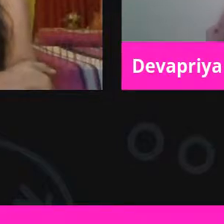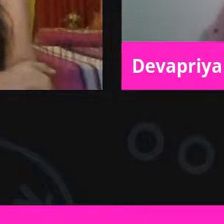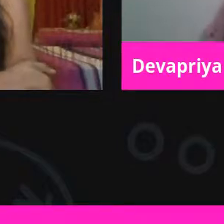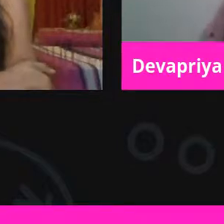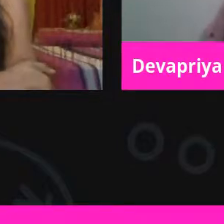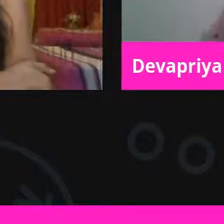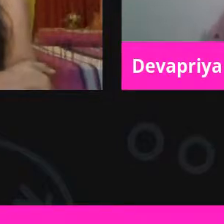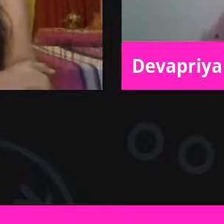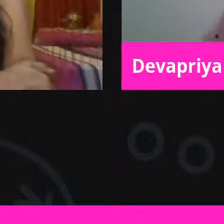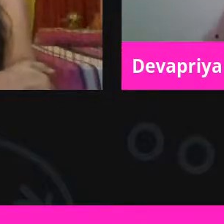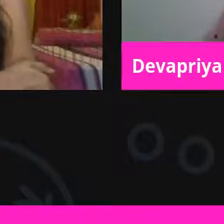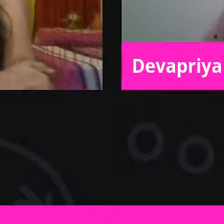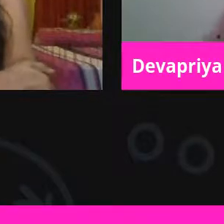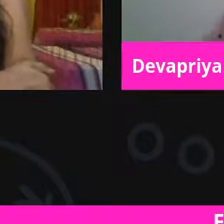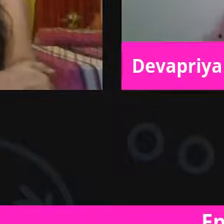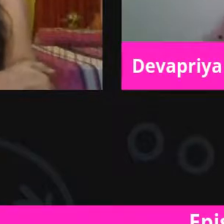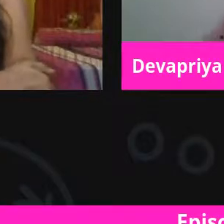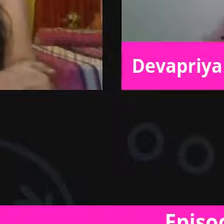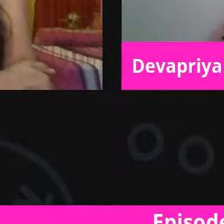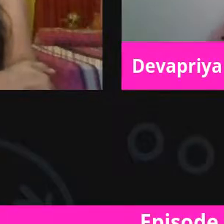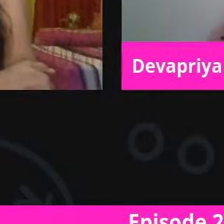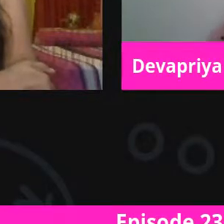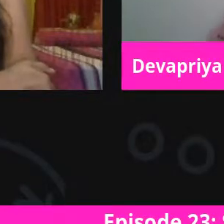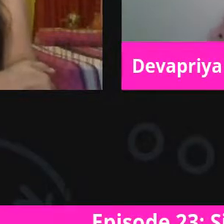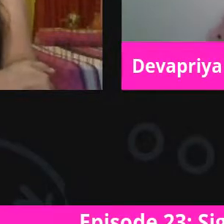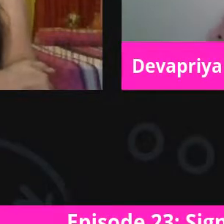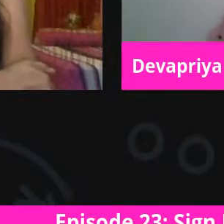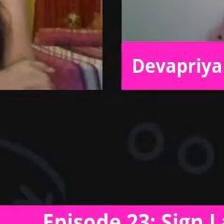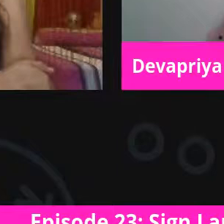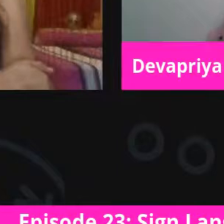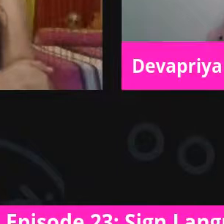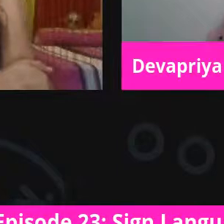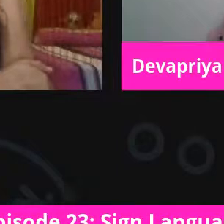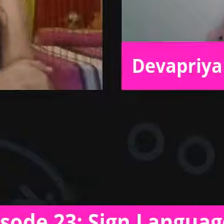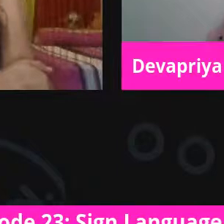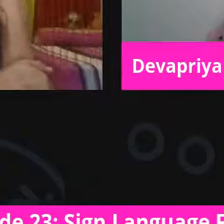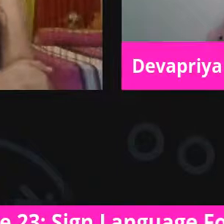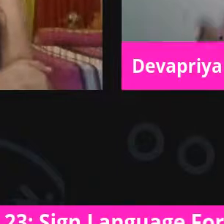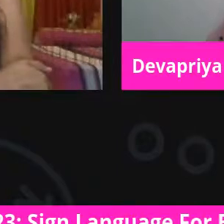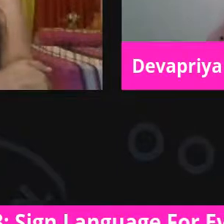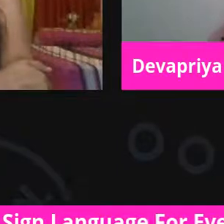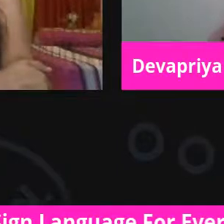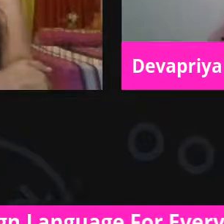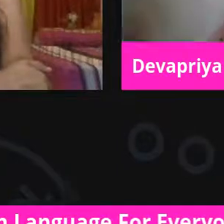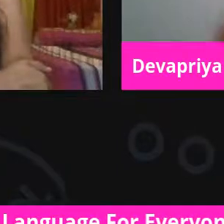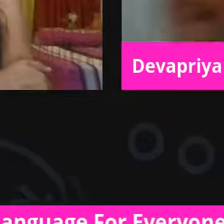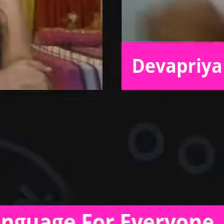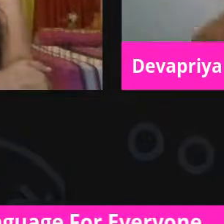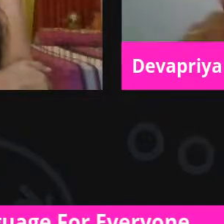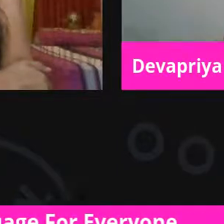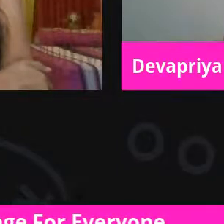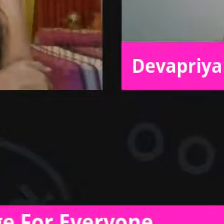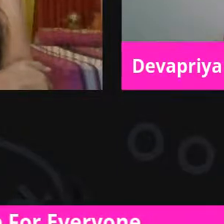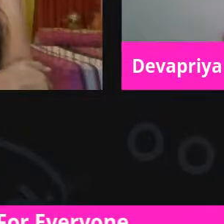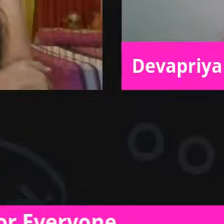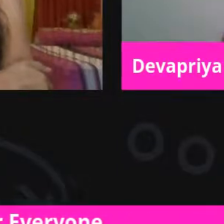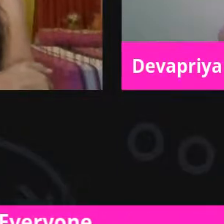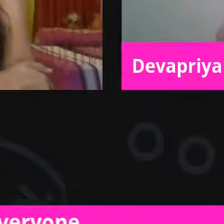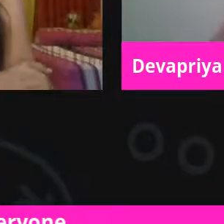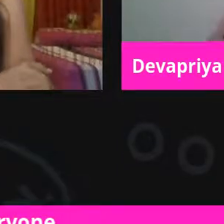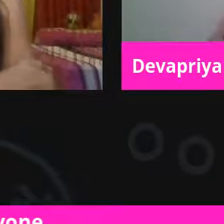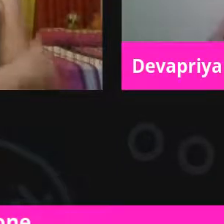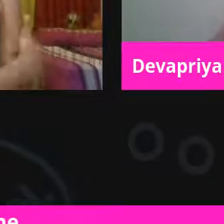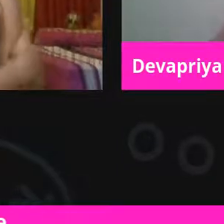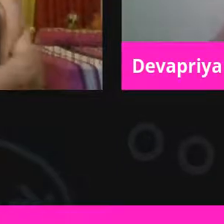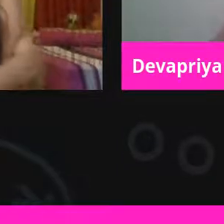definitely. This is a huge experience for me because, as I told you, I only knew the sign language from the TV news session, the